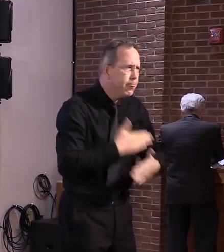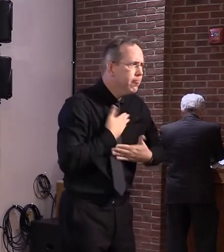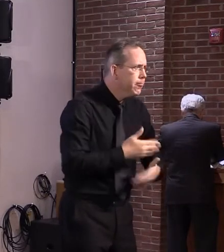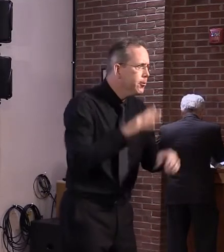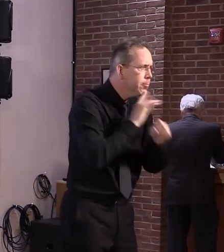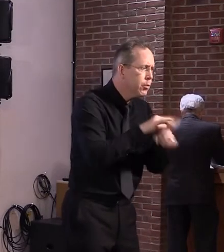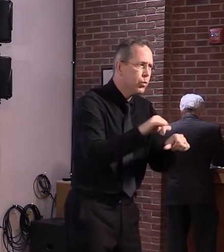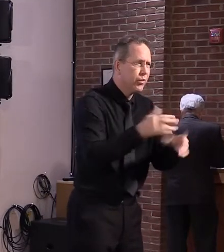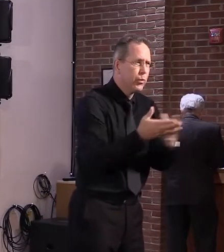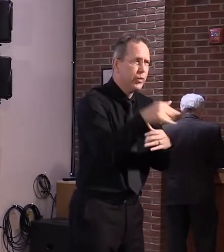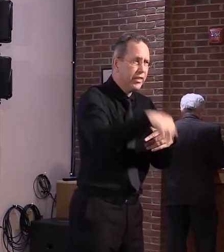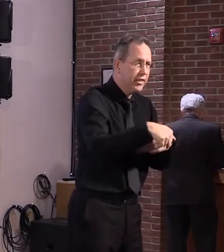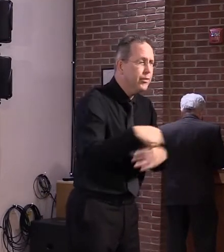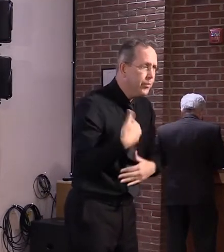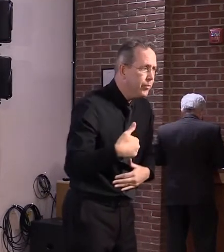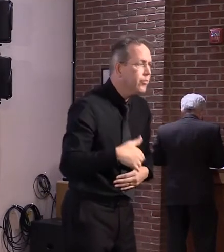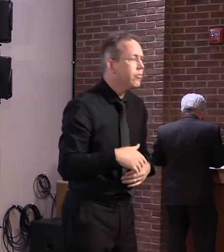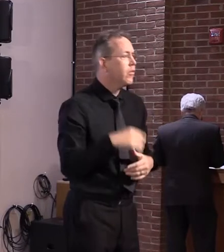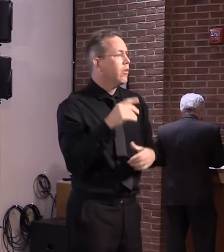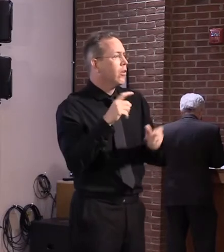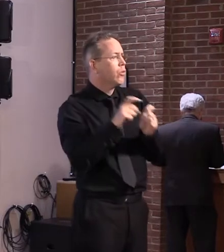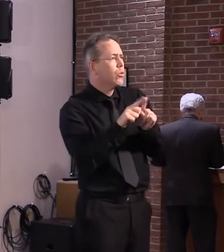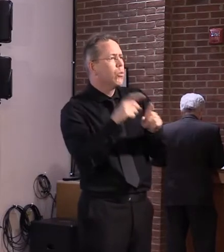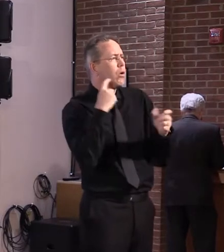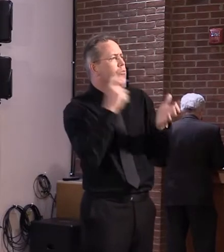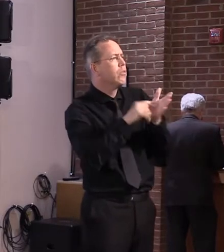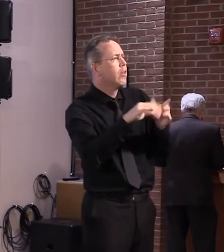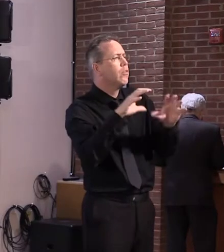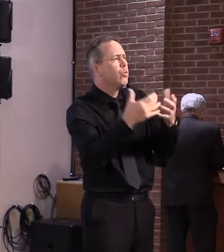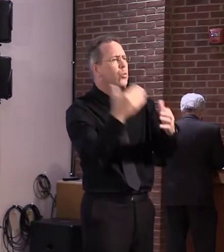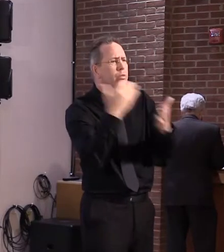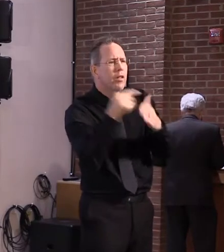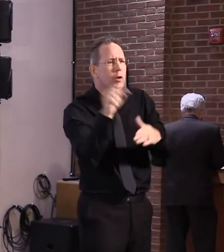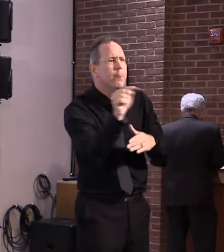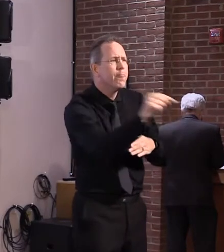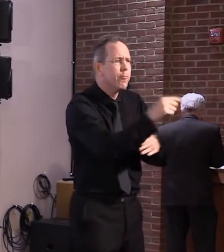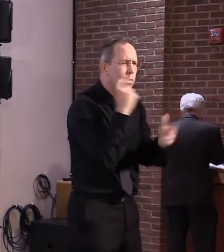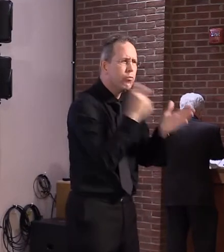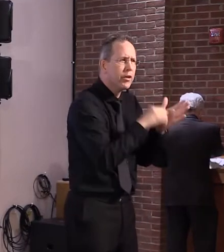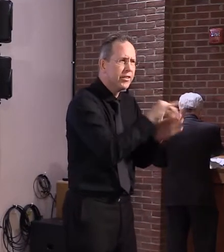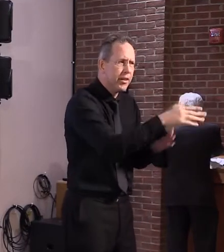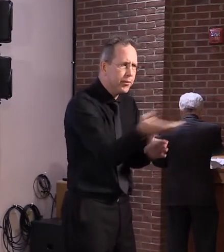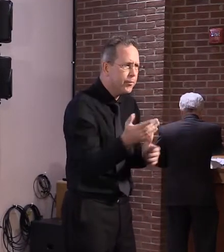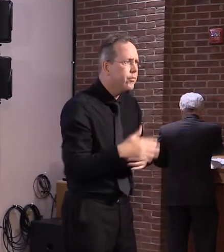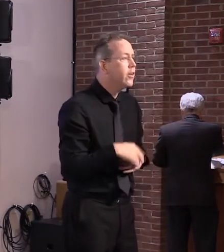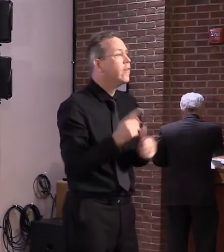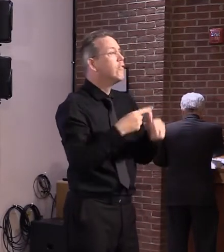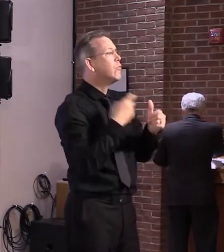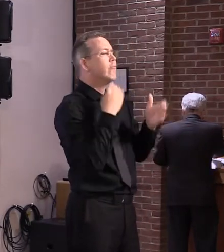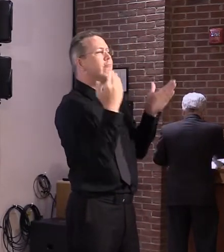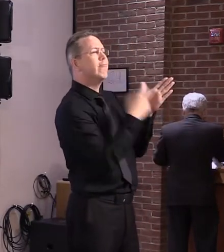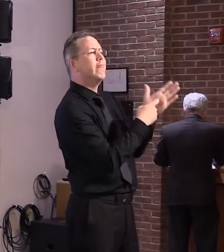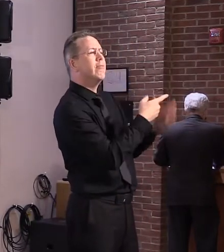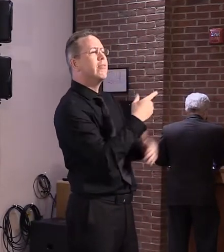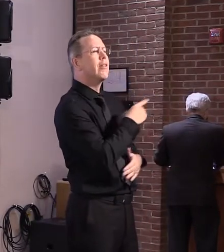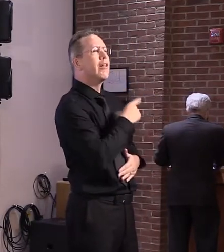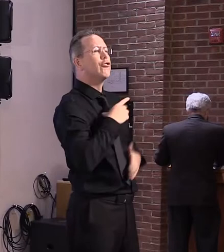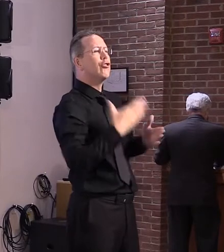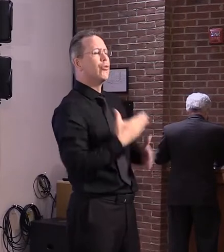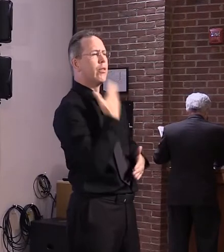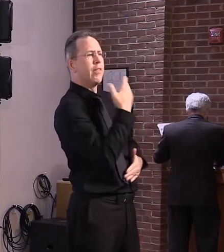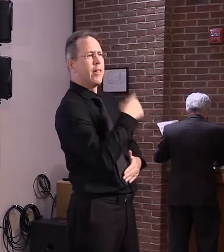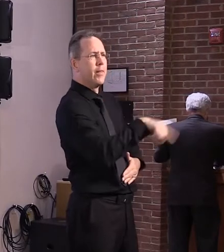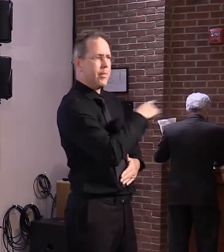like to thank a few groups for their service today. I'll start by thanking the legislature, which ended